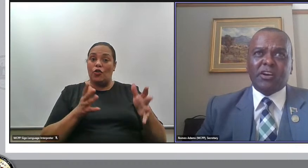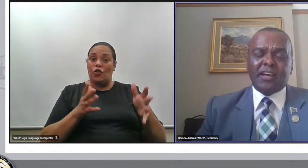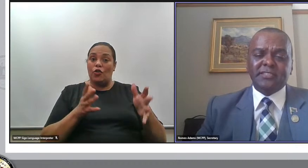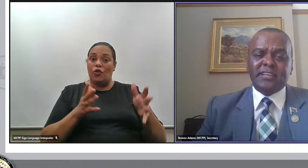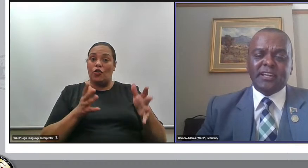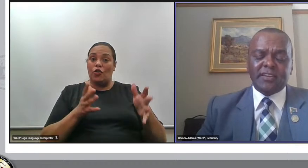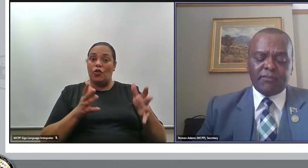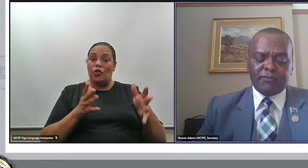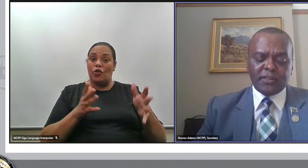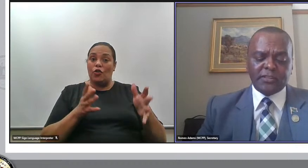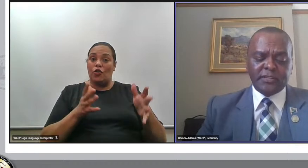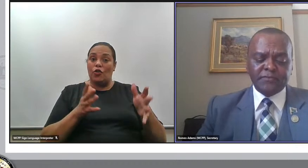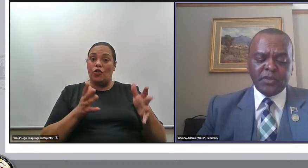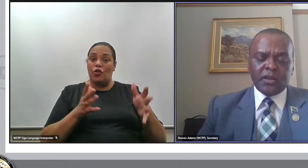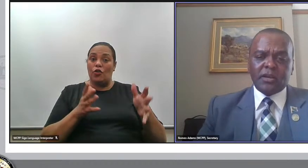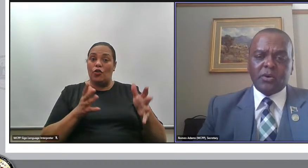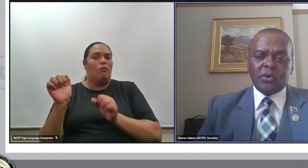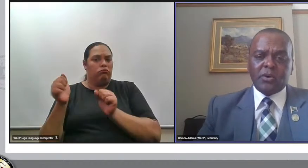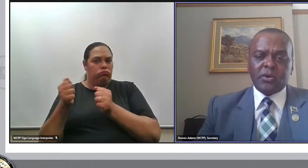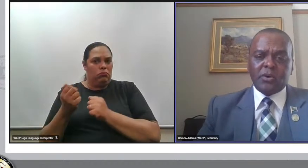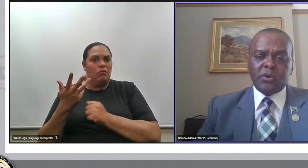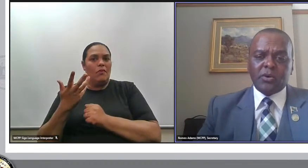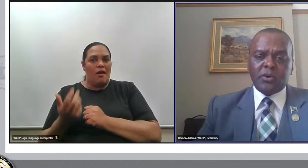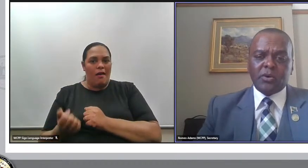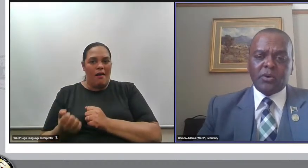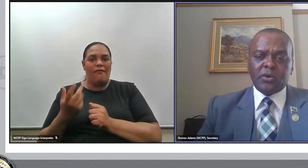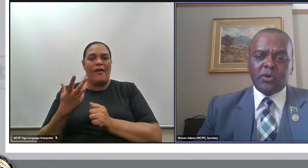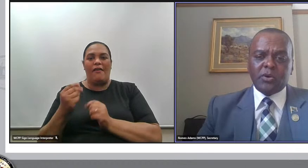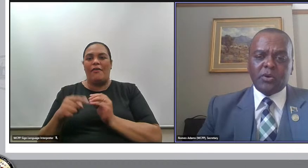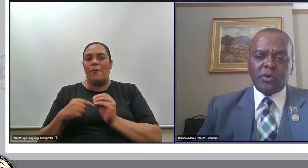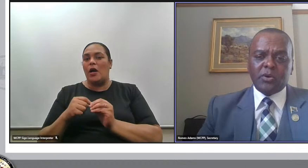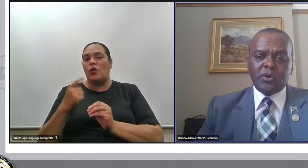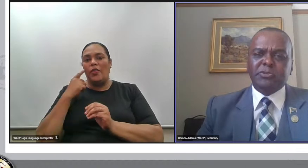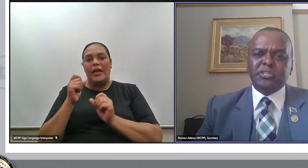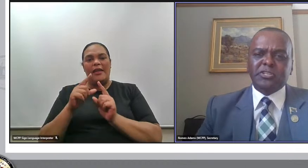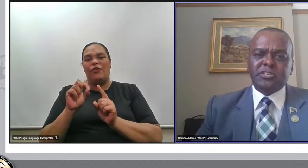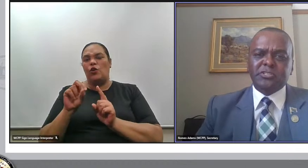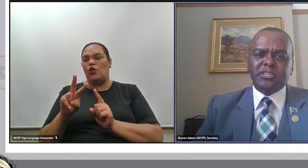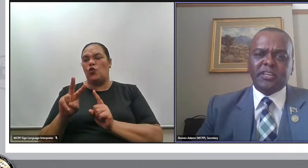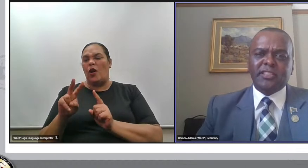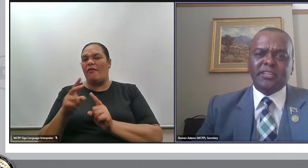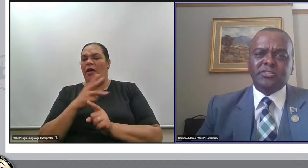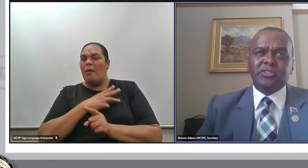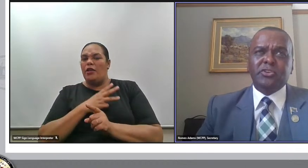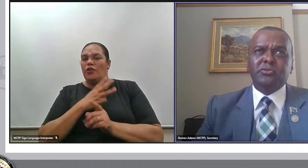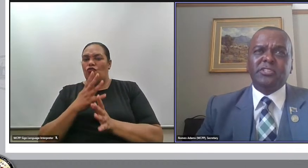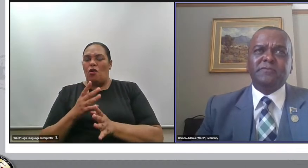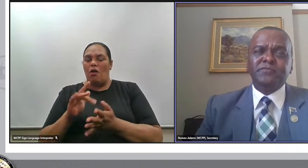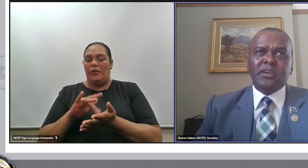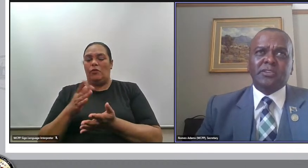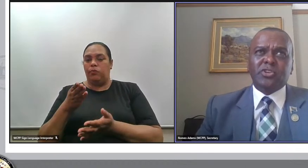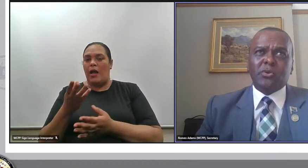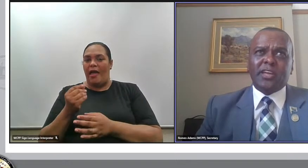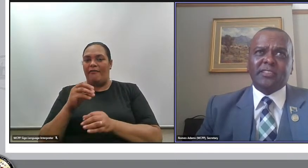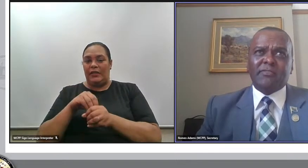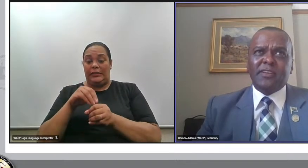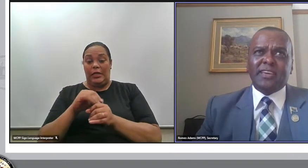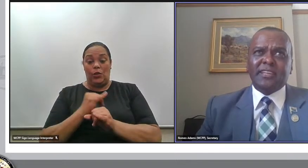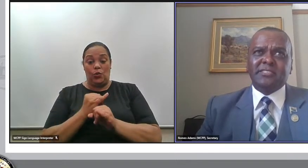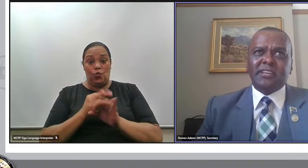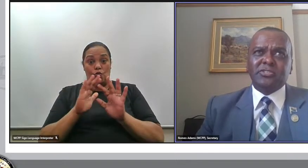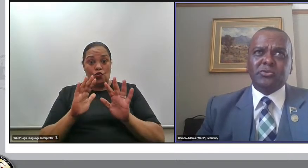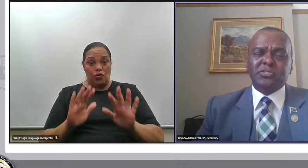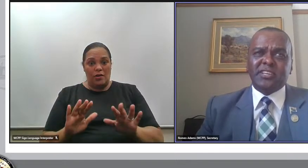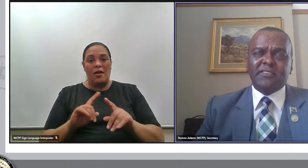positions are currently filled. We have about, 11 or 12 manager positions in the institution. So that